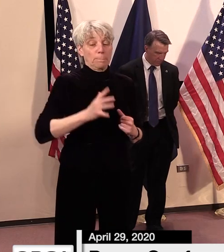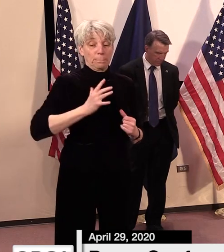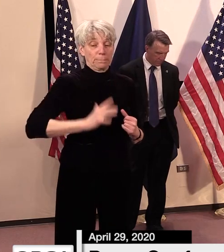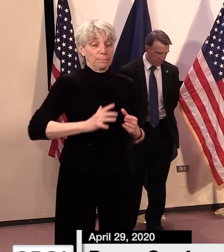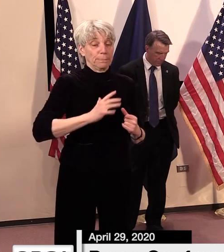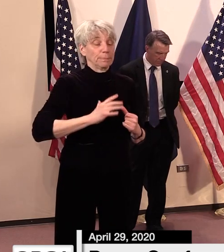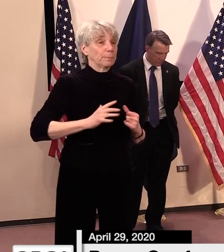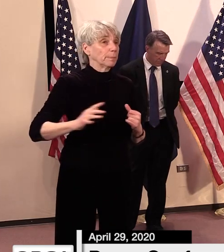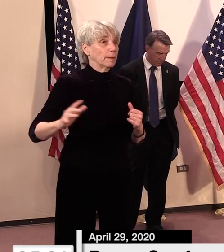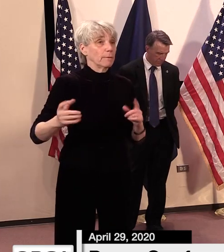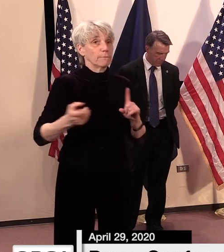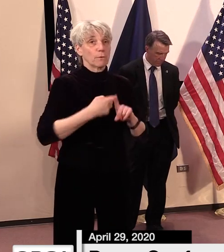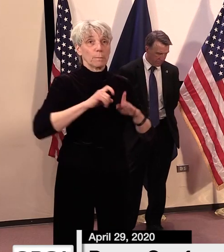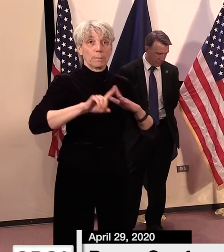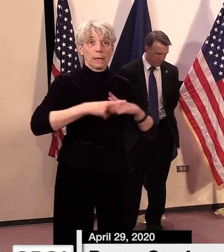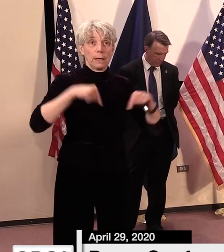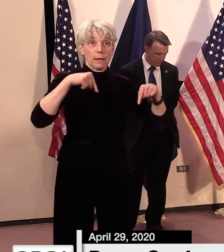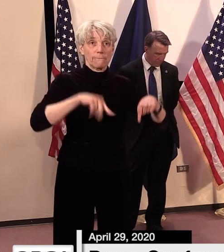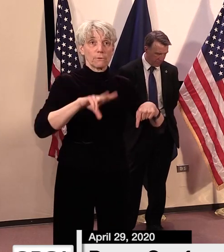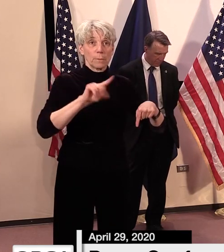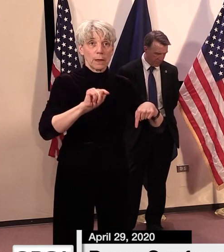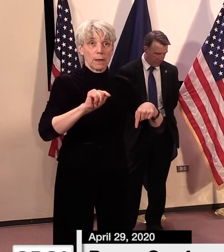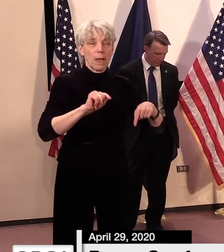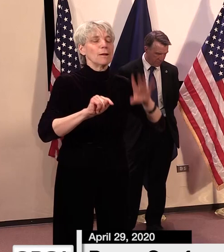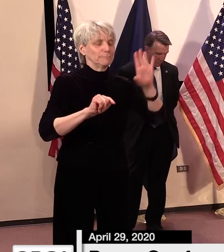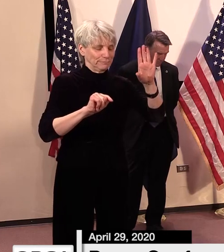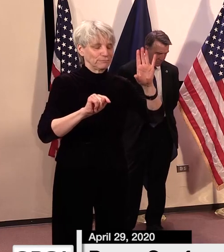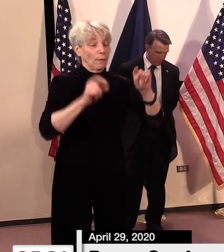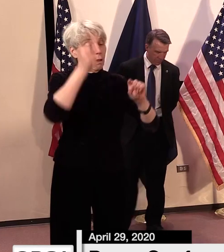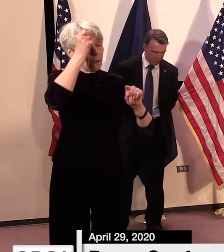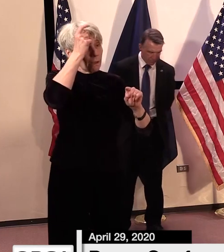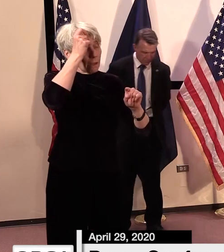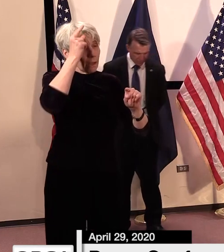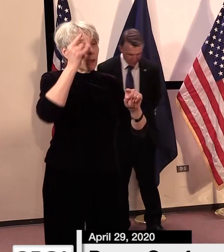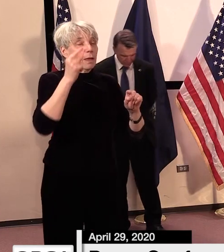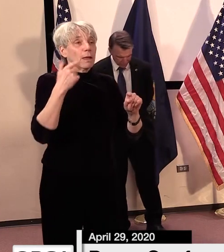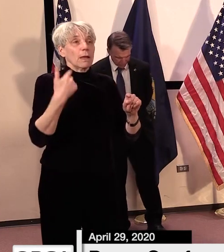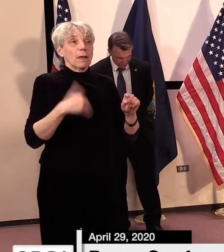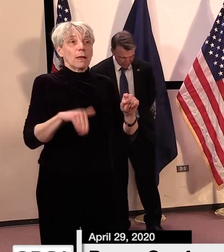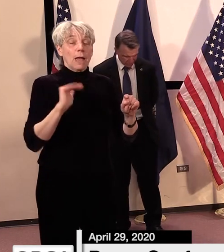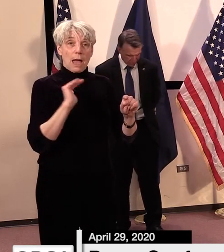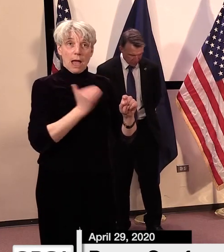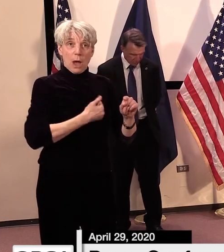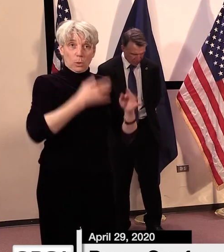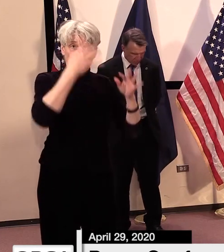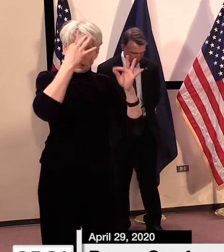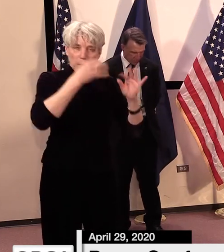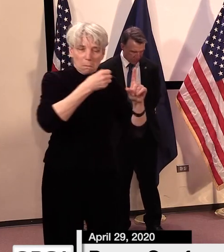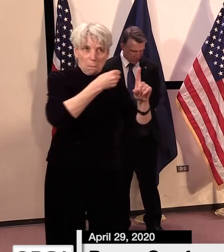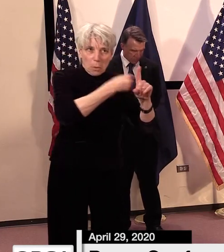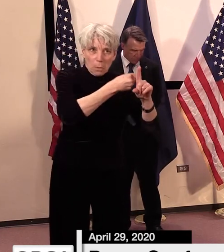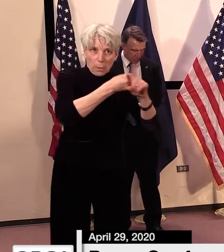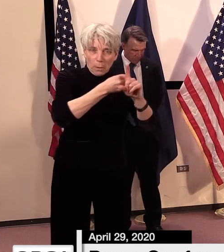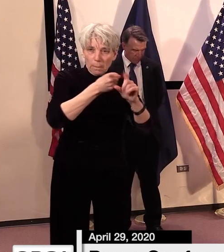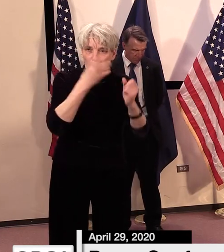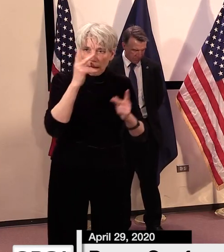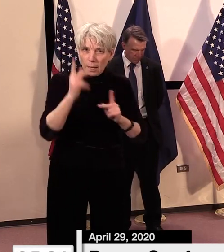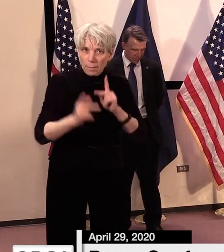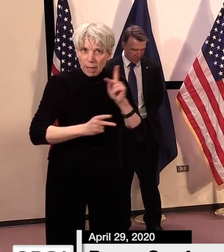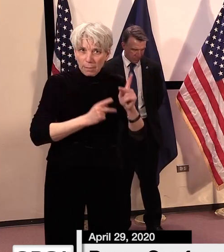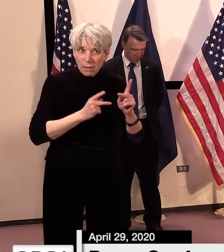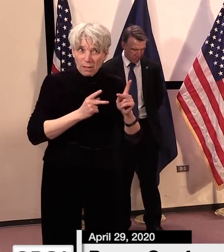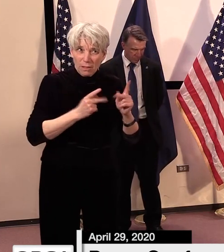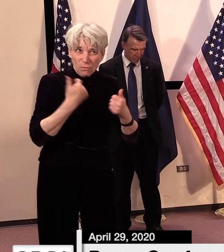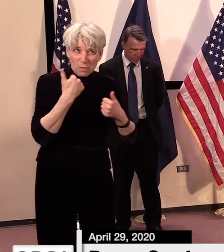got to understand how many lives we affected with this decision when we said no more